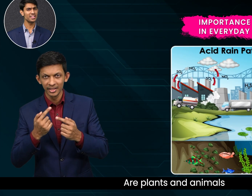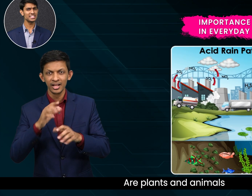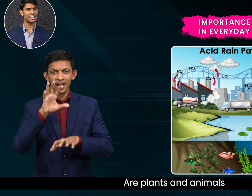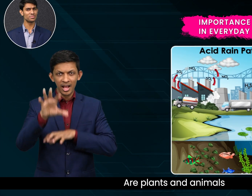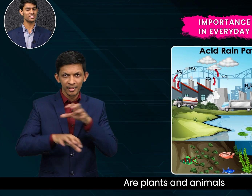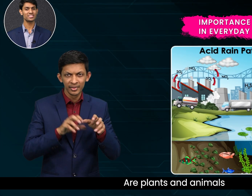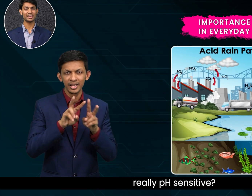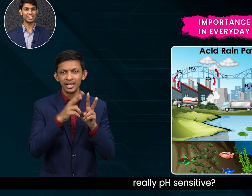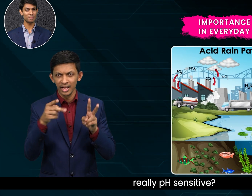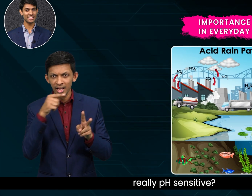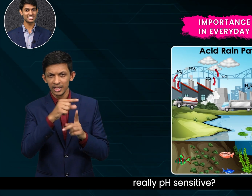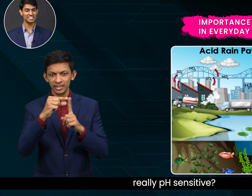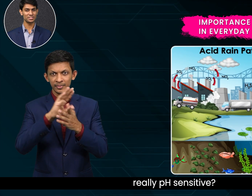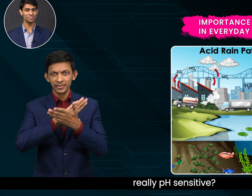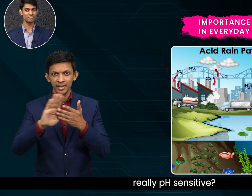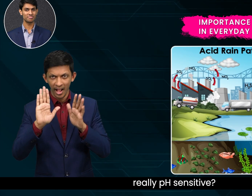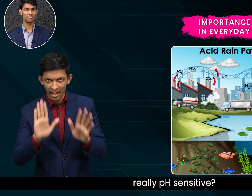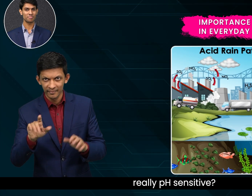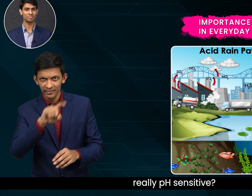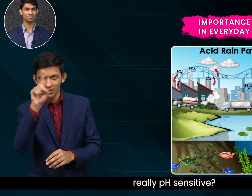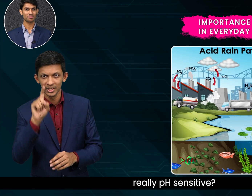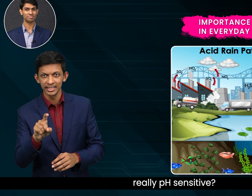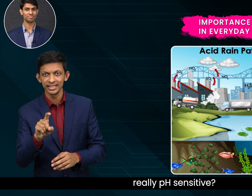Are plants and animals really pH sensitive?